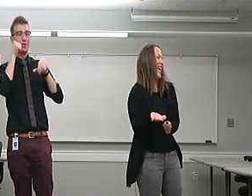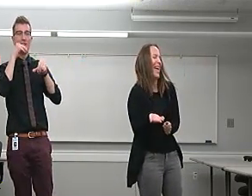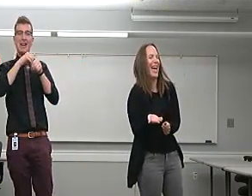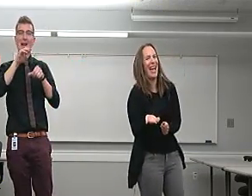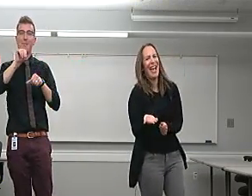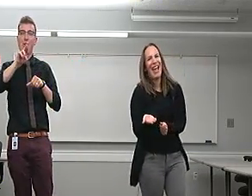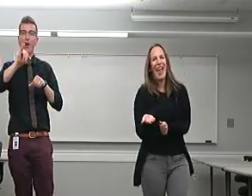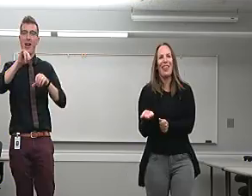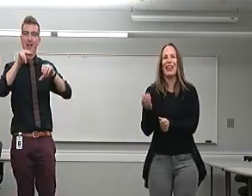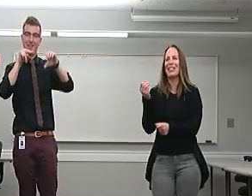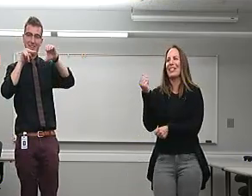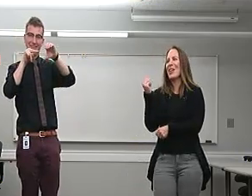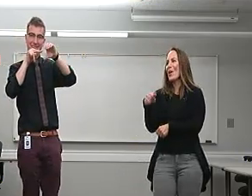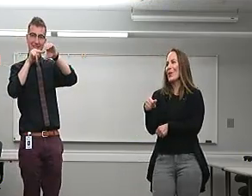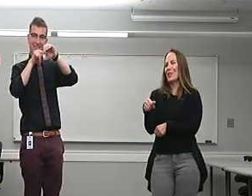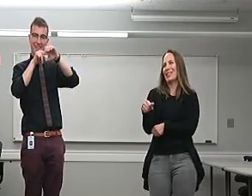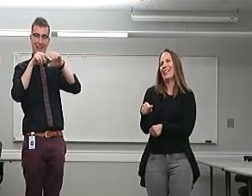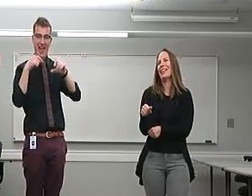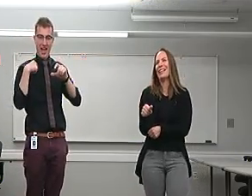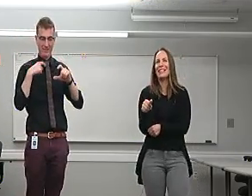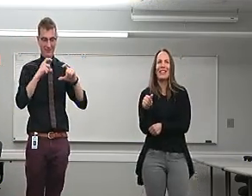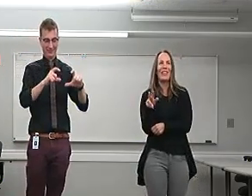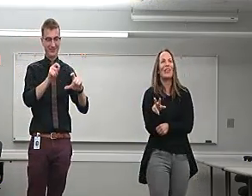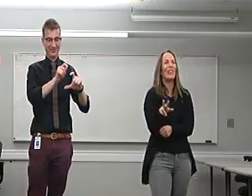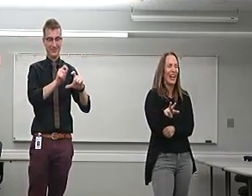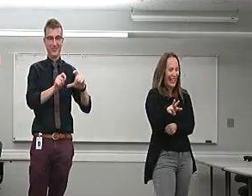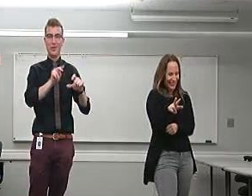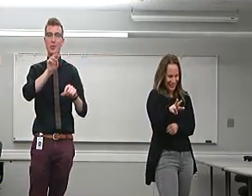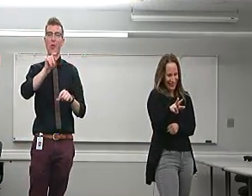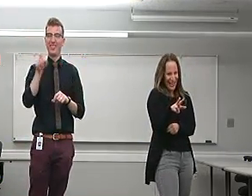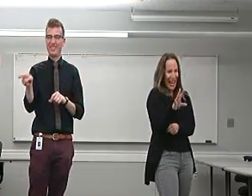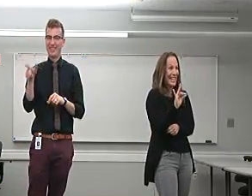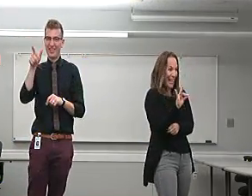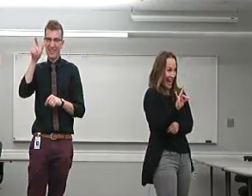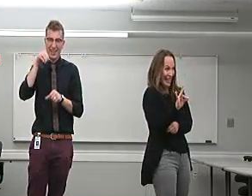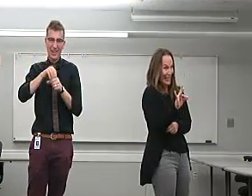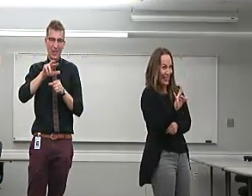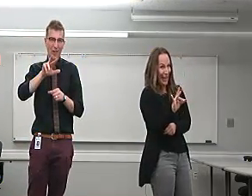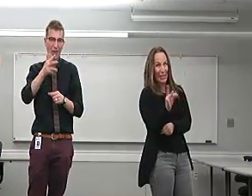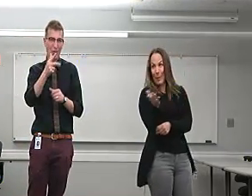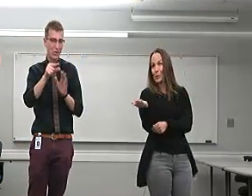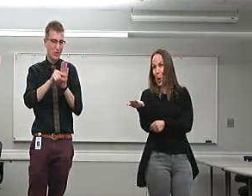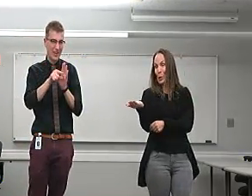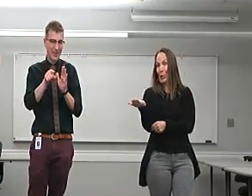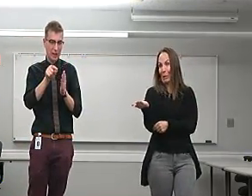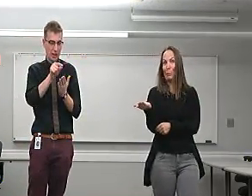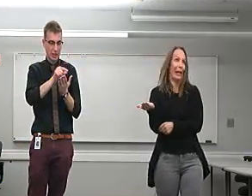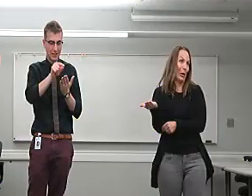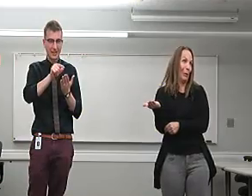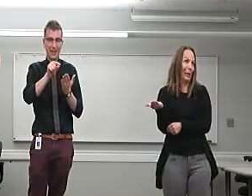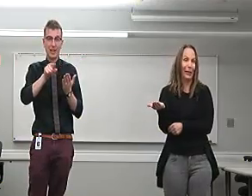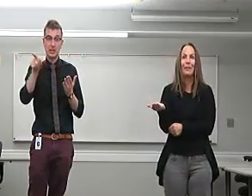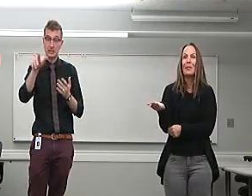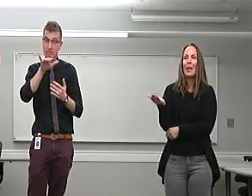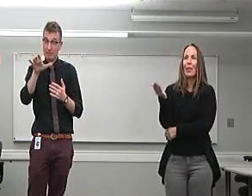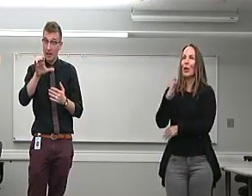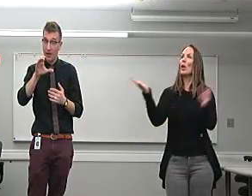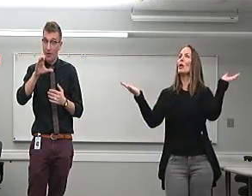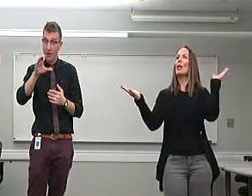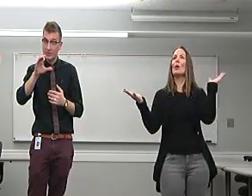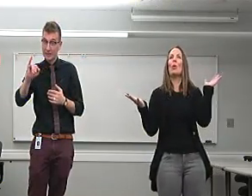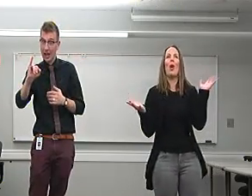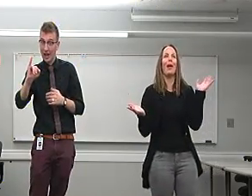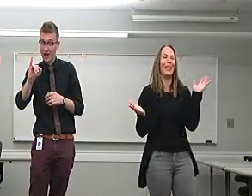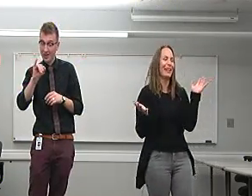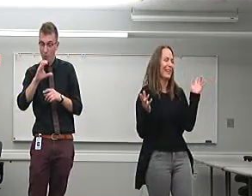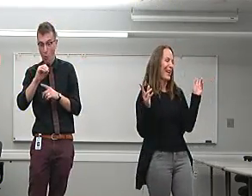and there's a note. Leah's in 3rd grade and is 8 and spells cochlear implant correctly. The girl who wanted